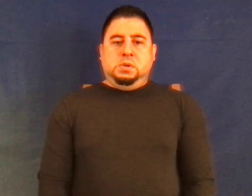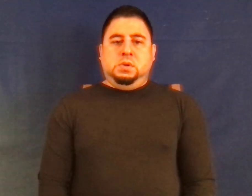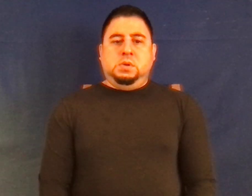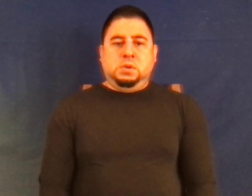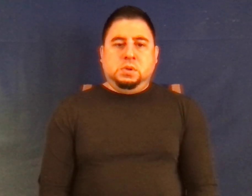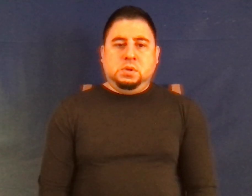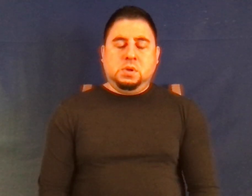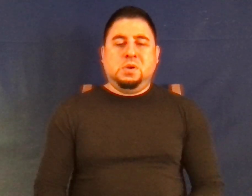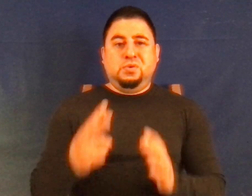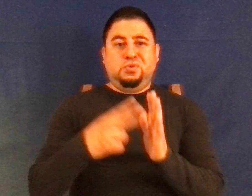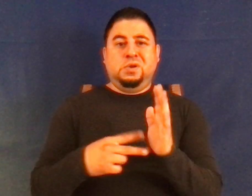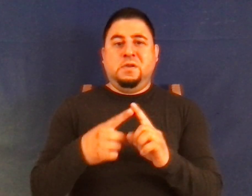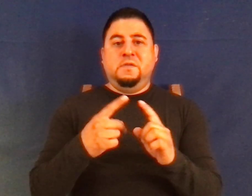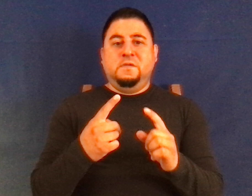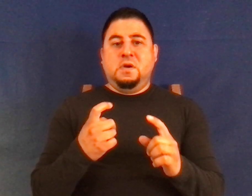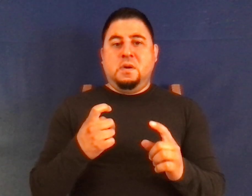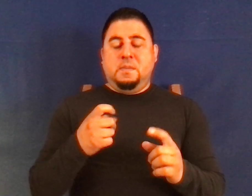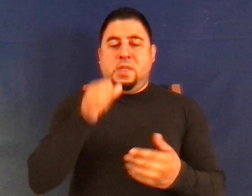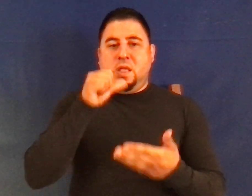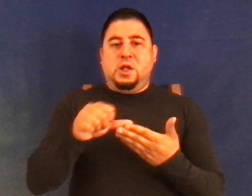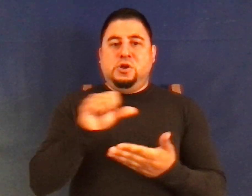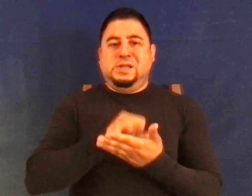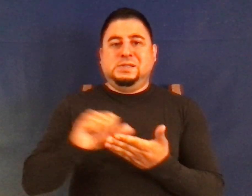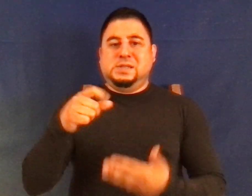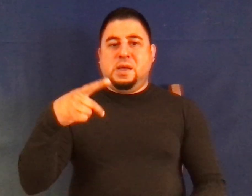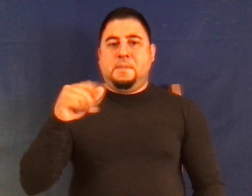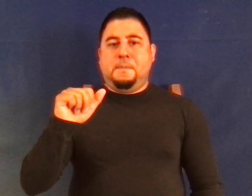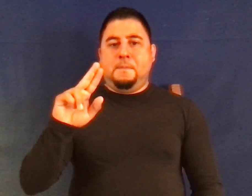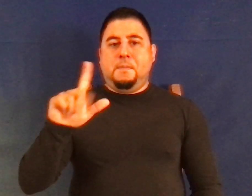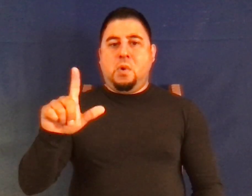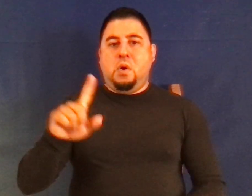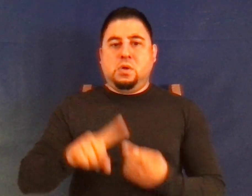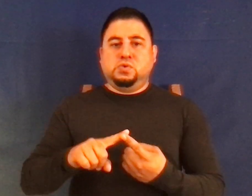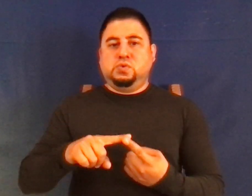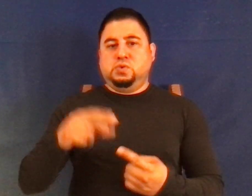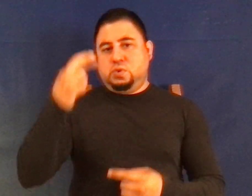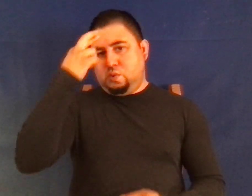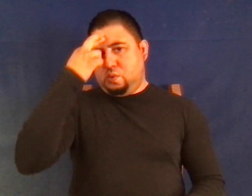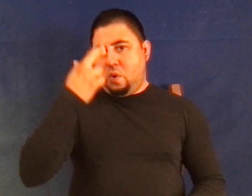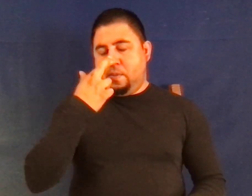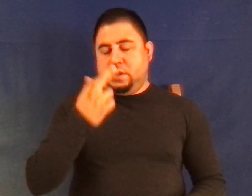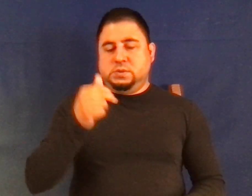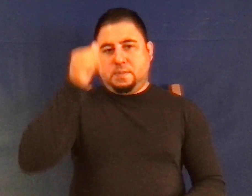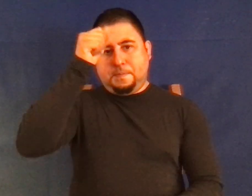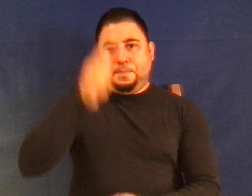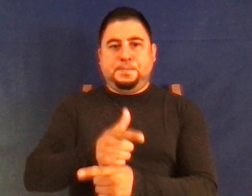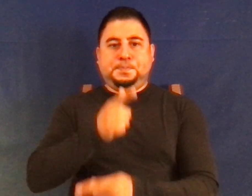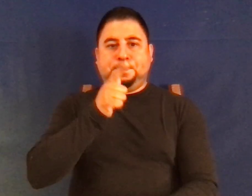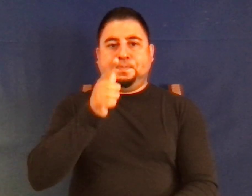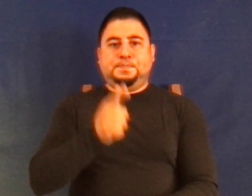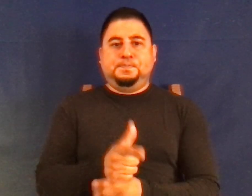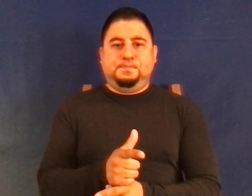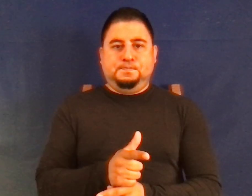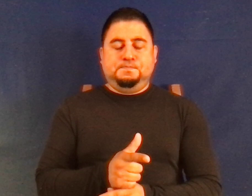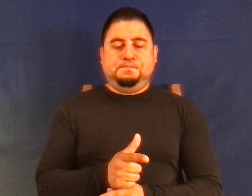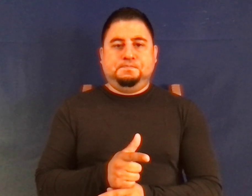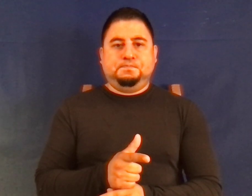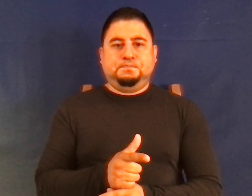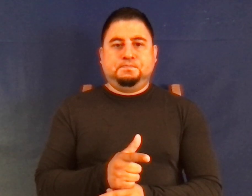A reading from the letter of St. Paul to the Romans. Brothers and sisters, you